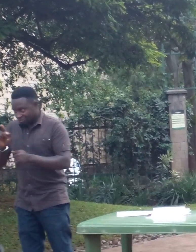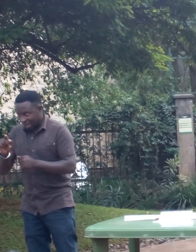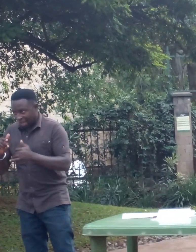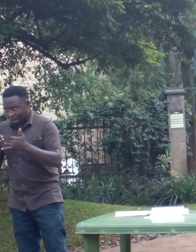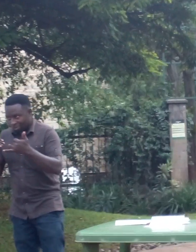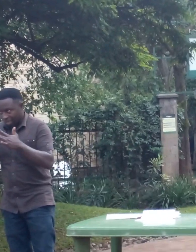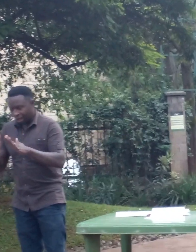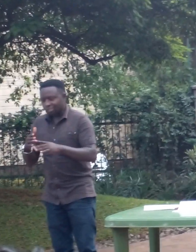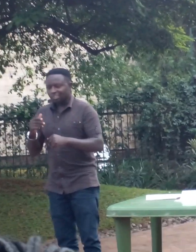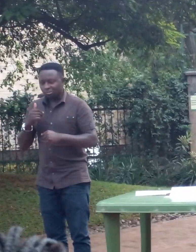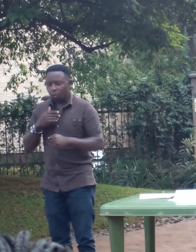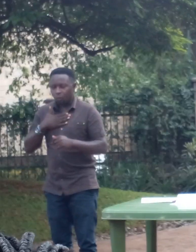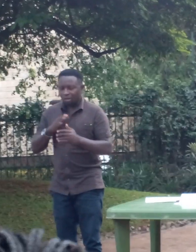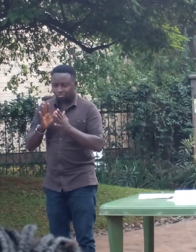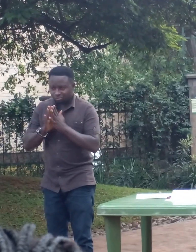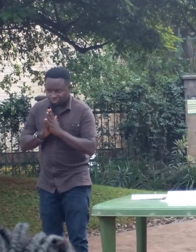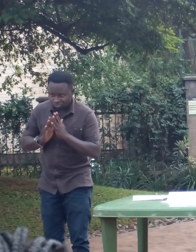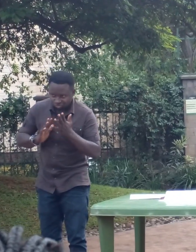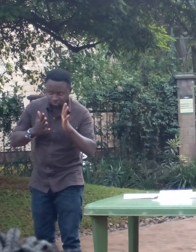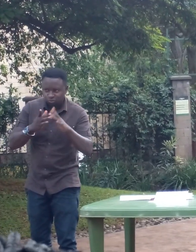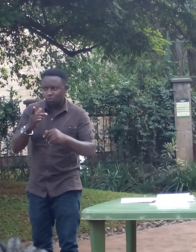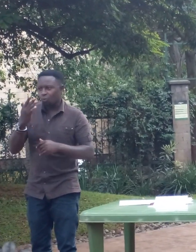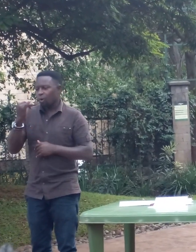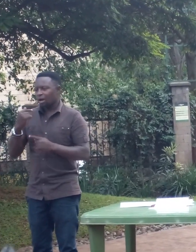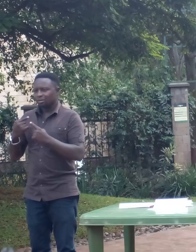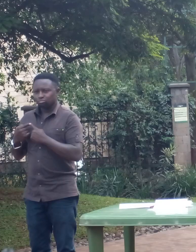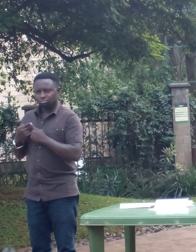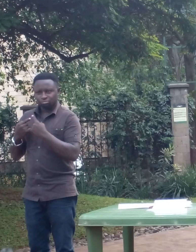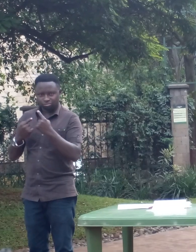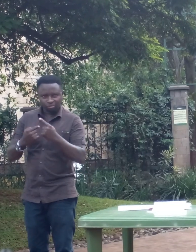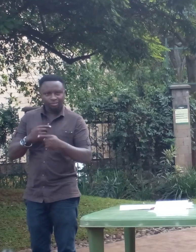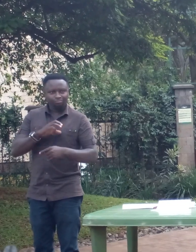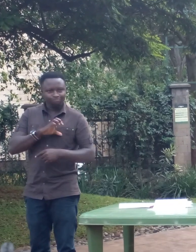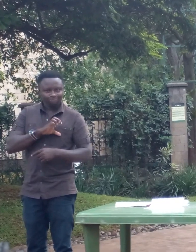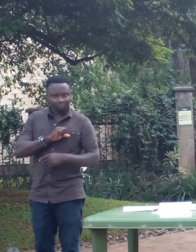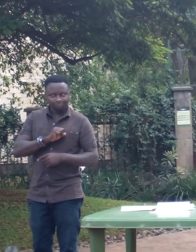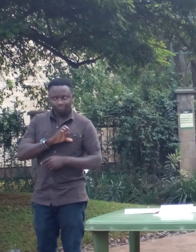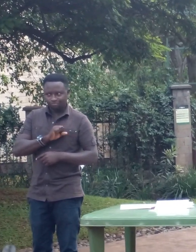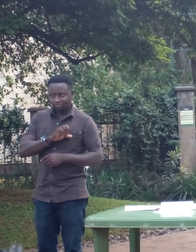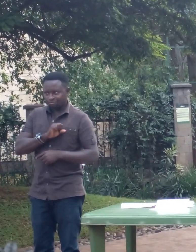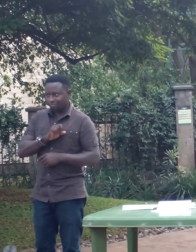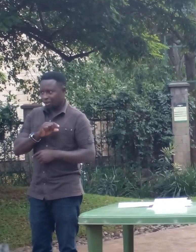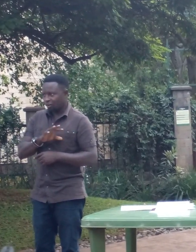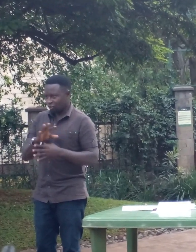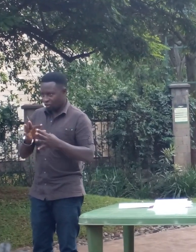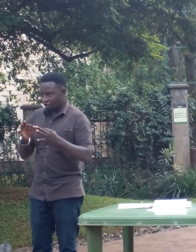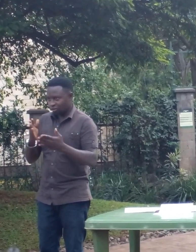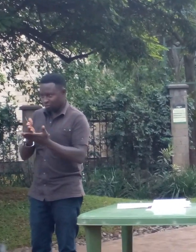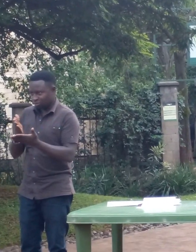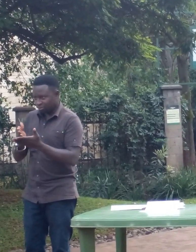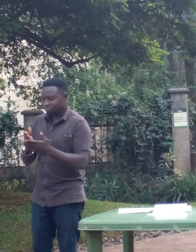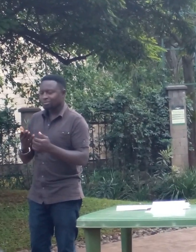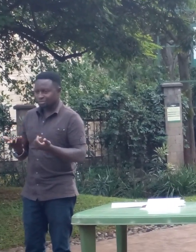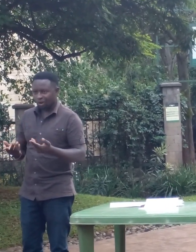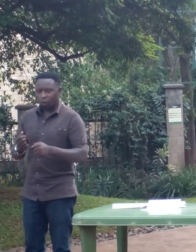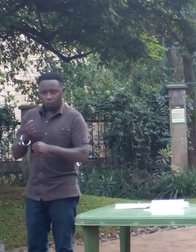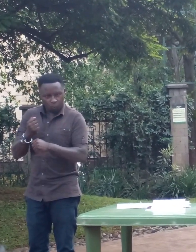My comments, our players, I want to request you. You've been patient for a long time with the